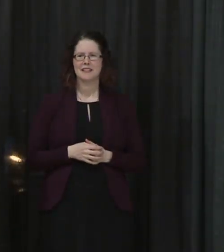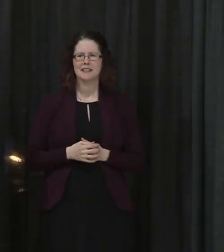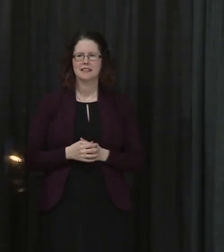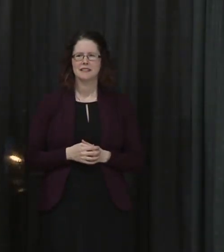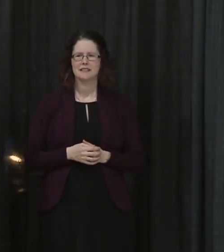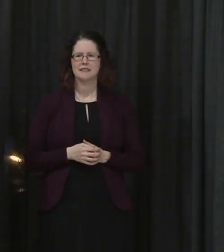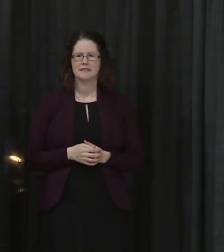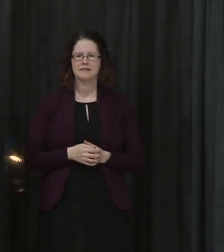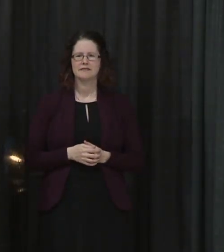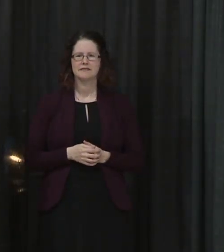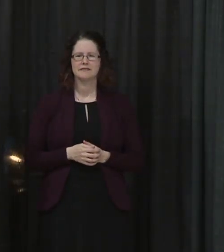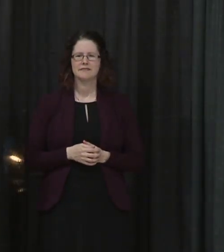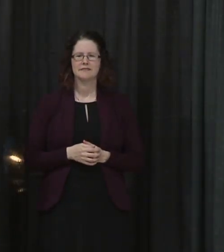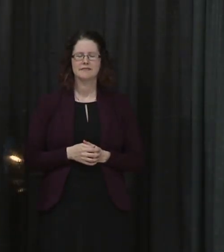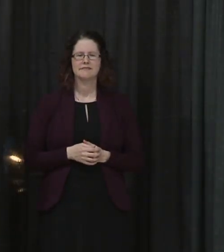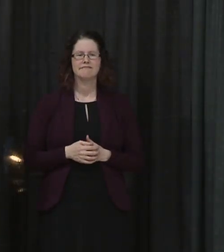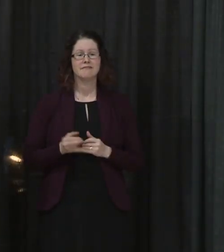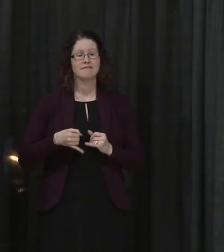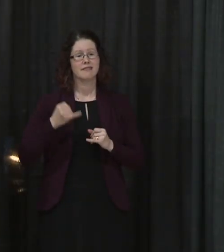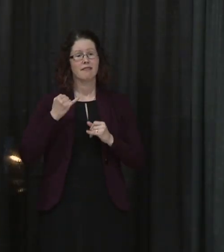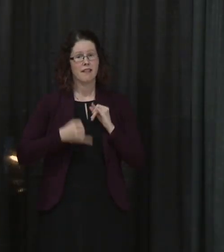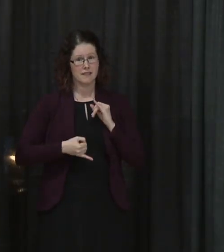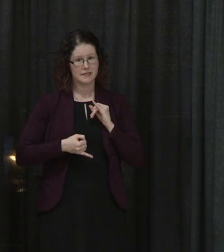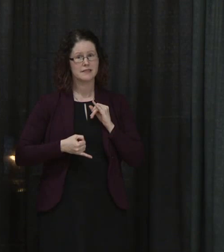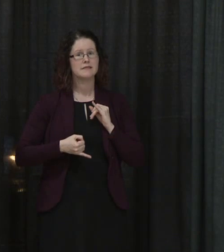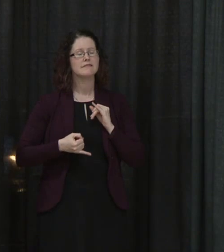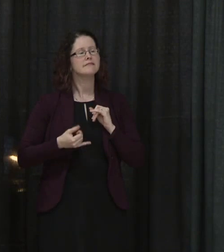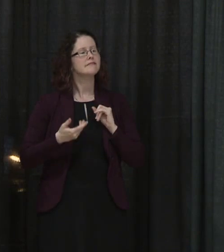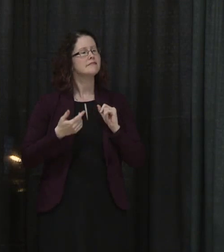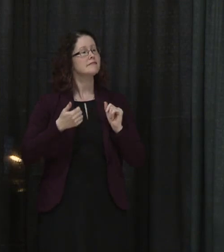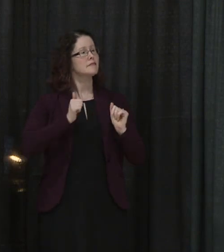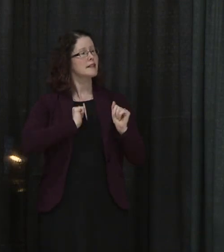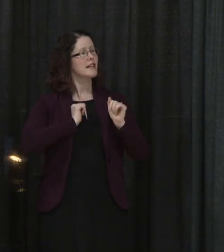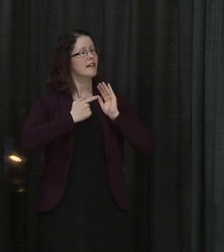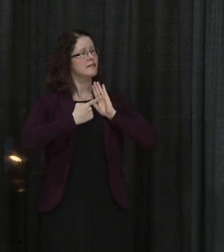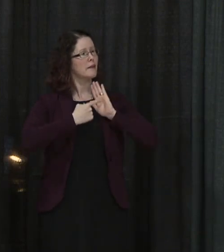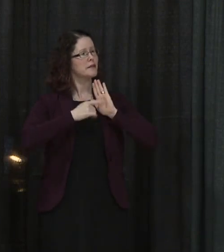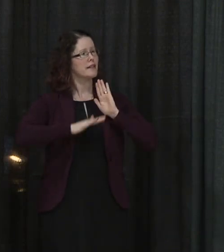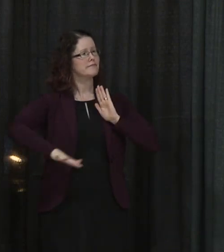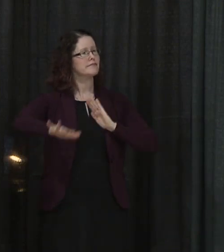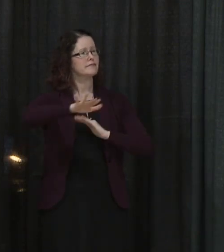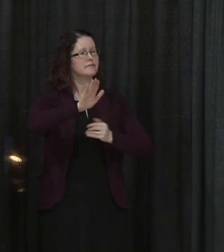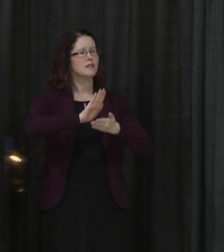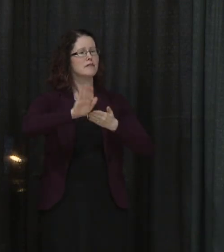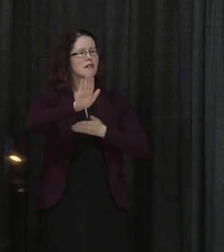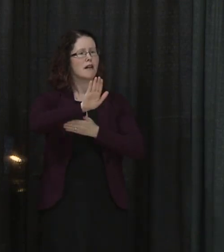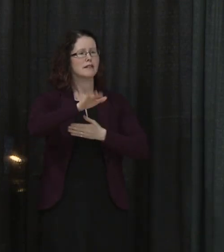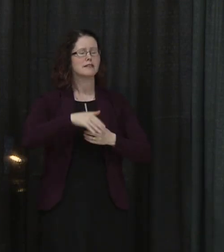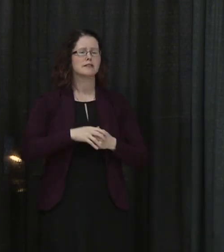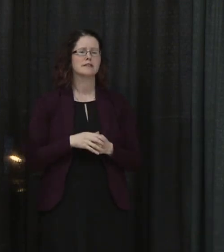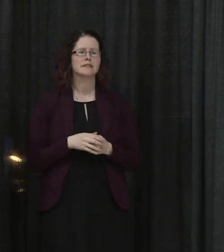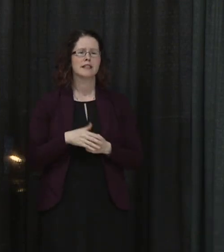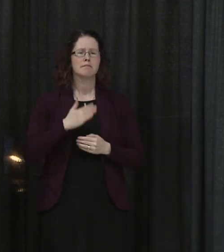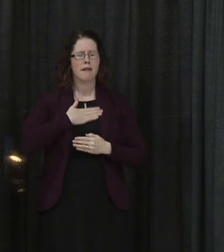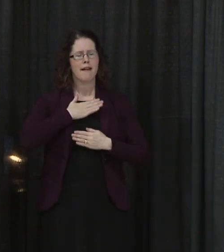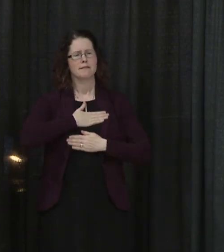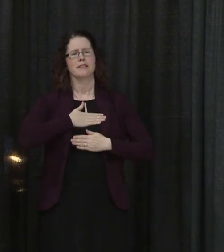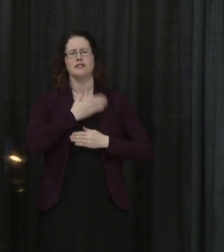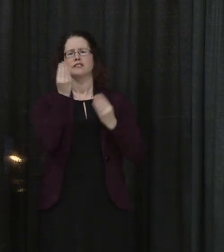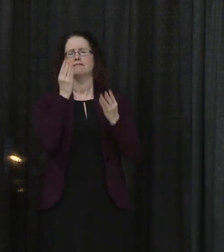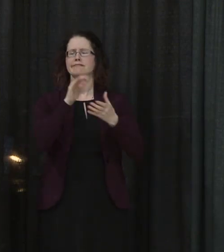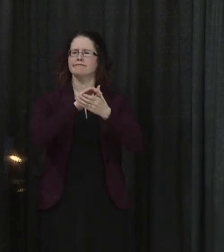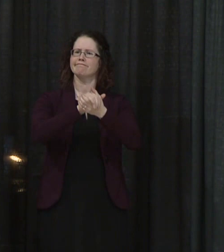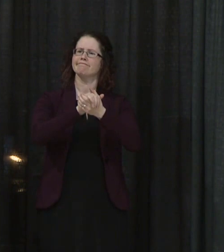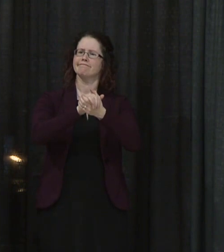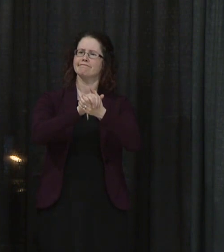So in conclusion, and on behalf of the entire college, it does give me great pleasure to say congratulations, and I want you to